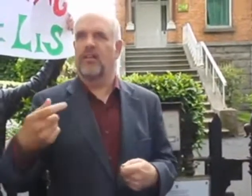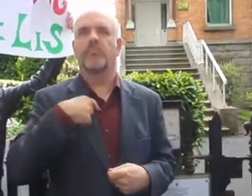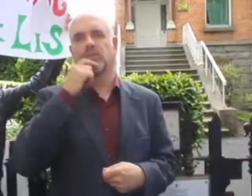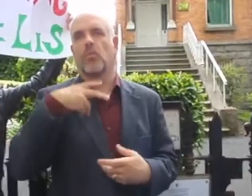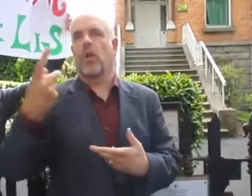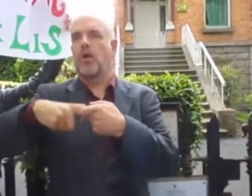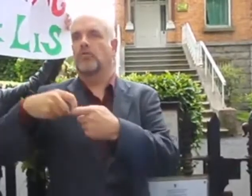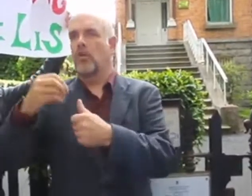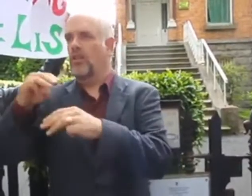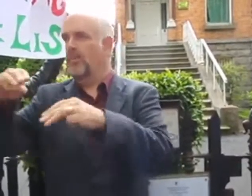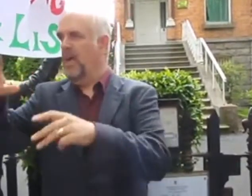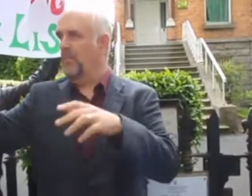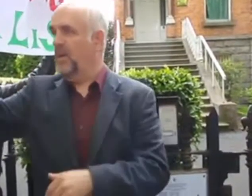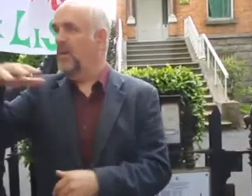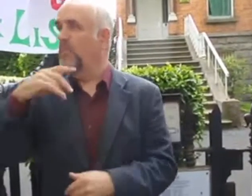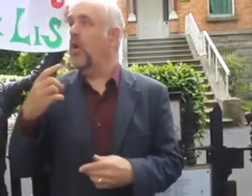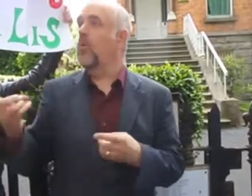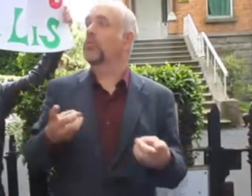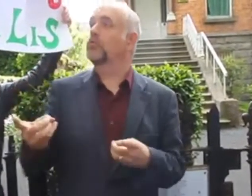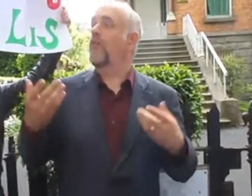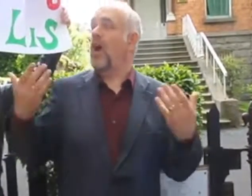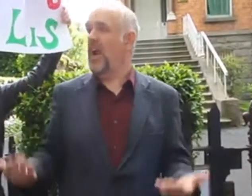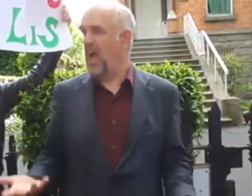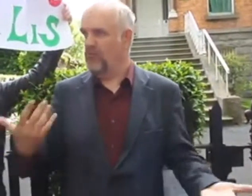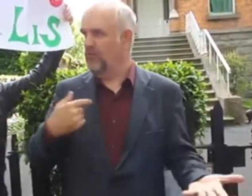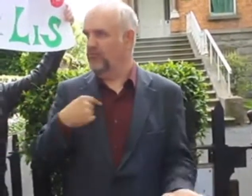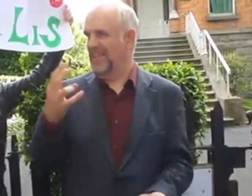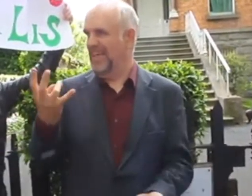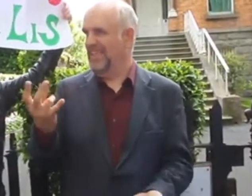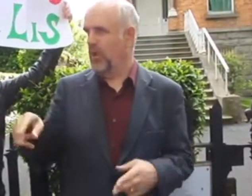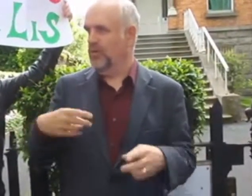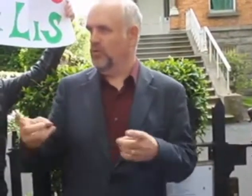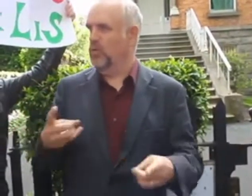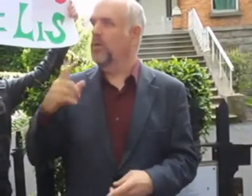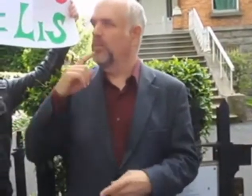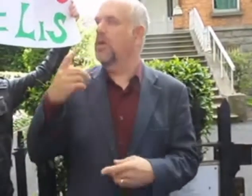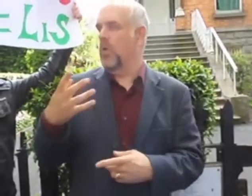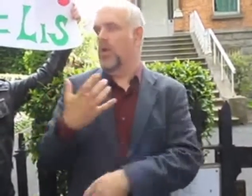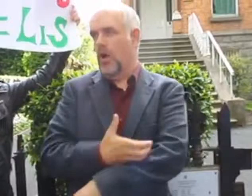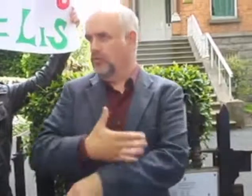posting a letter and in the same letter asking that question.